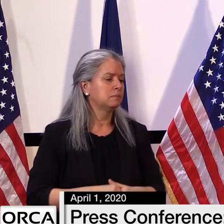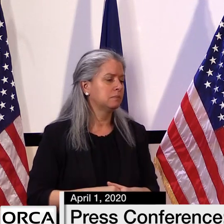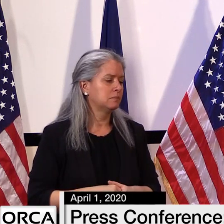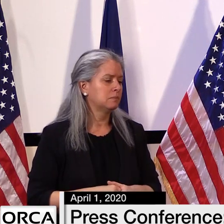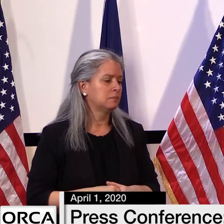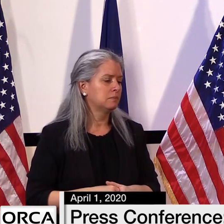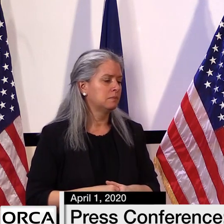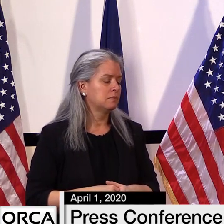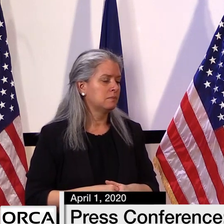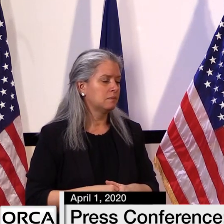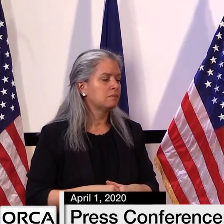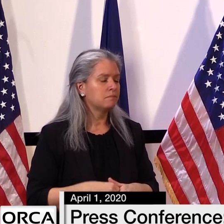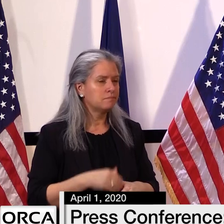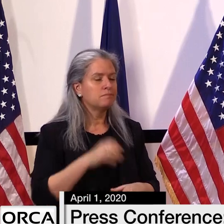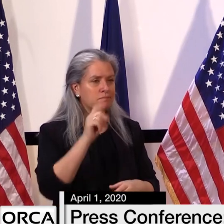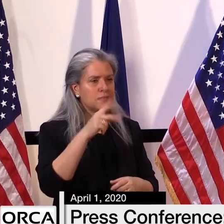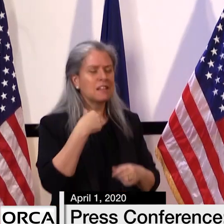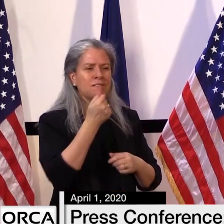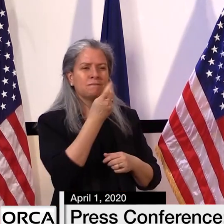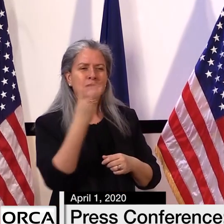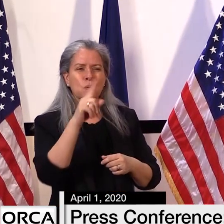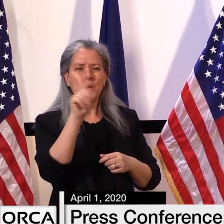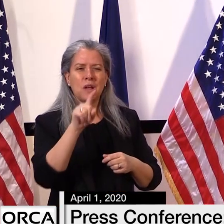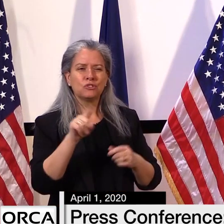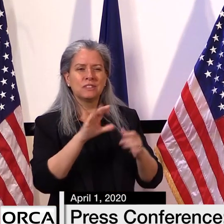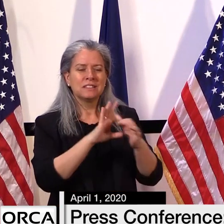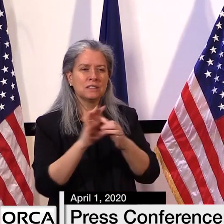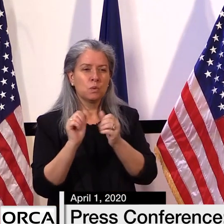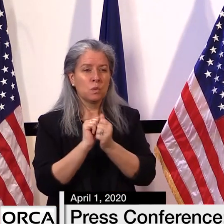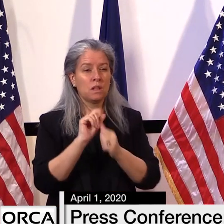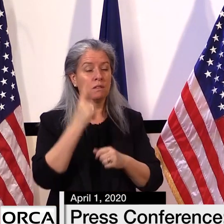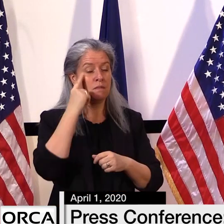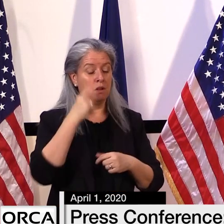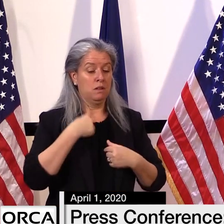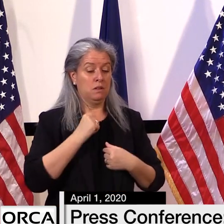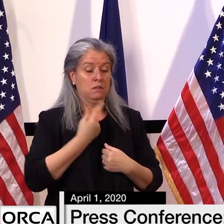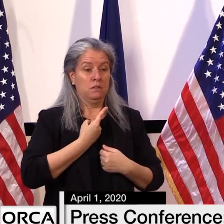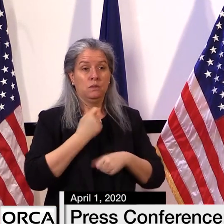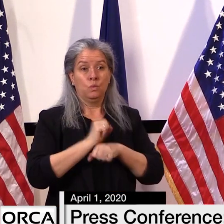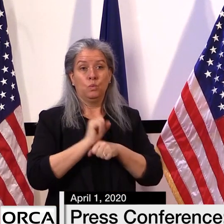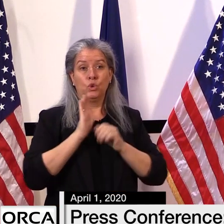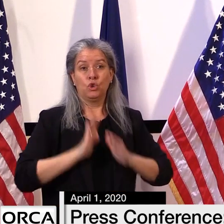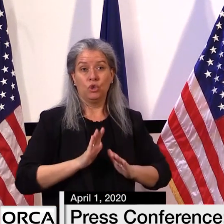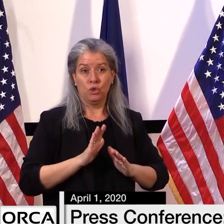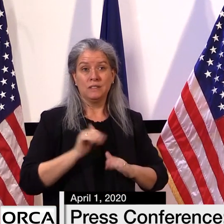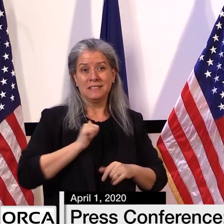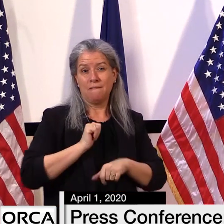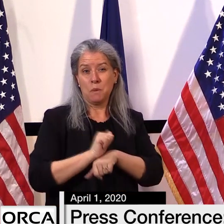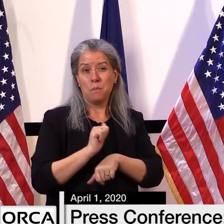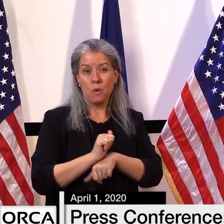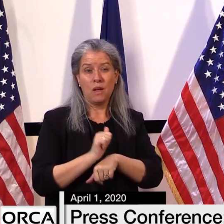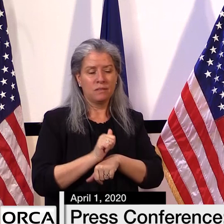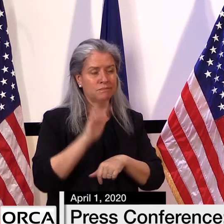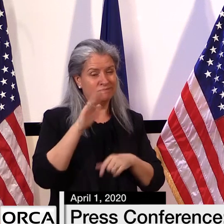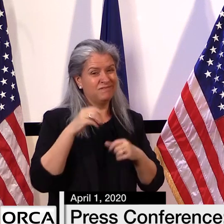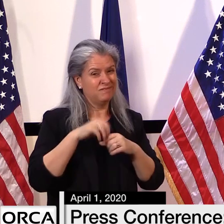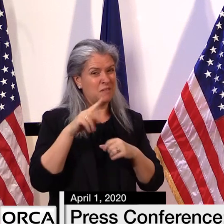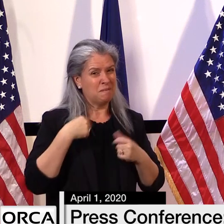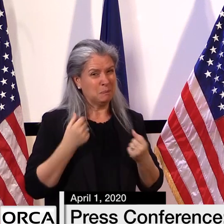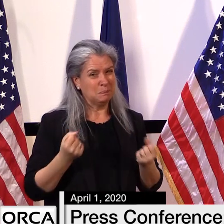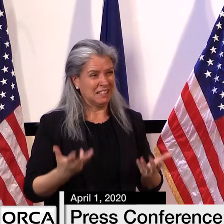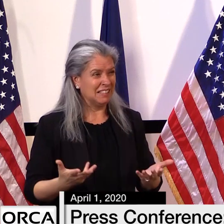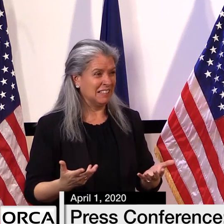All right, Tim, Vermont Business Magazine. Hi, Governor. This is a couple of questions about sole proprietors. As you know, there are a lot in Vermont, and I thought I